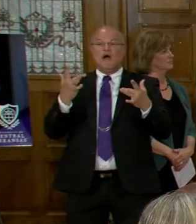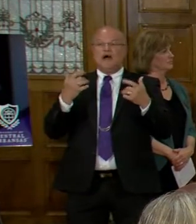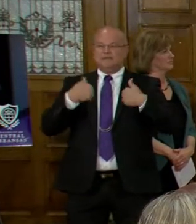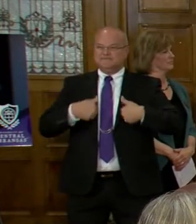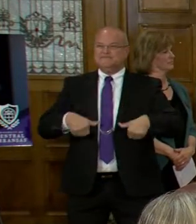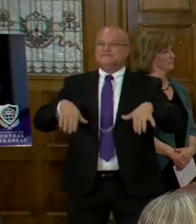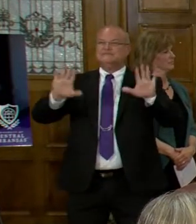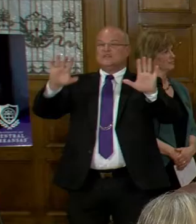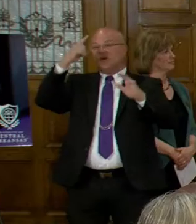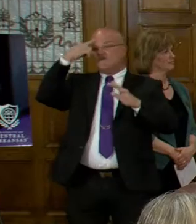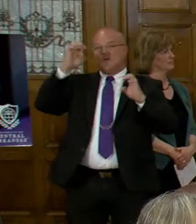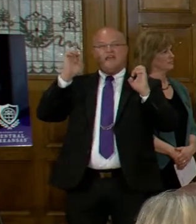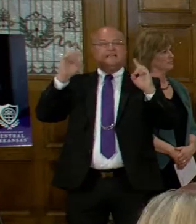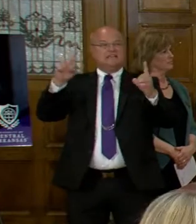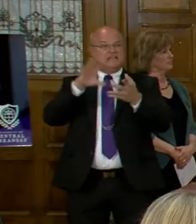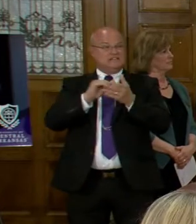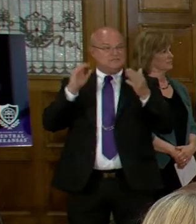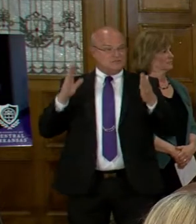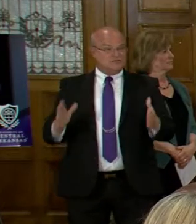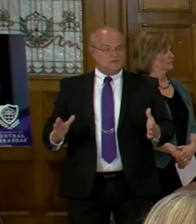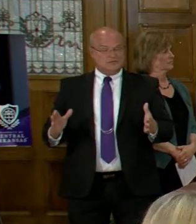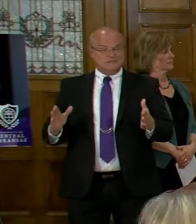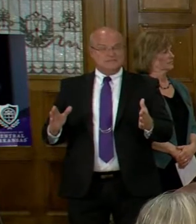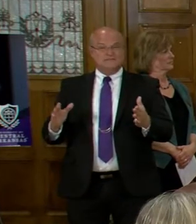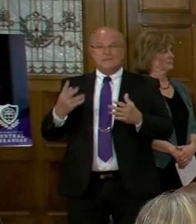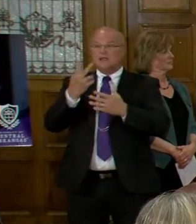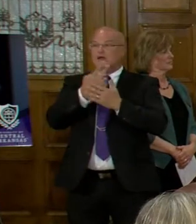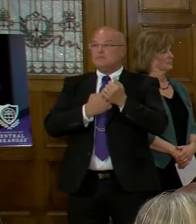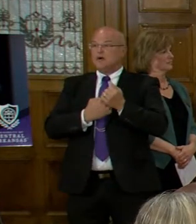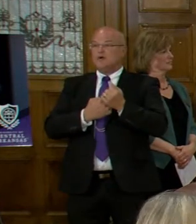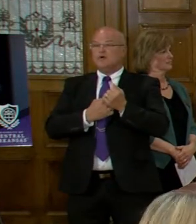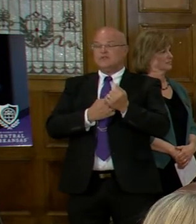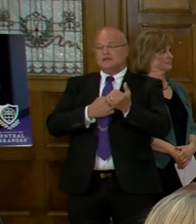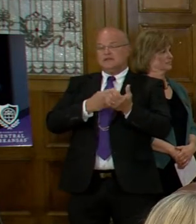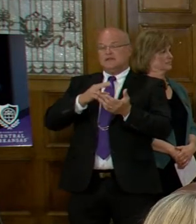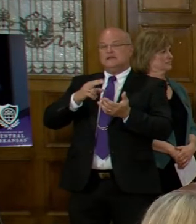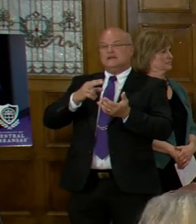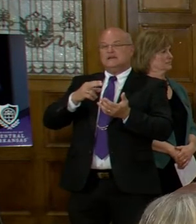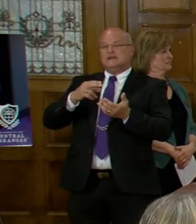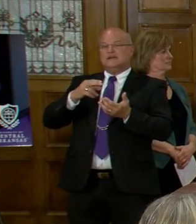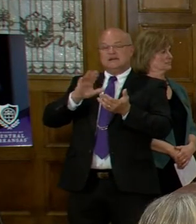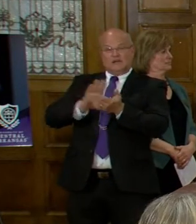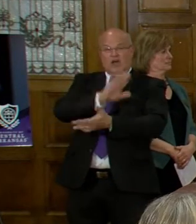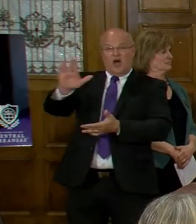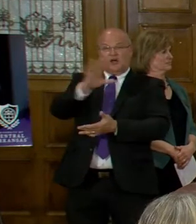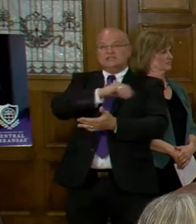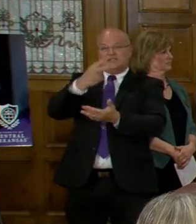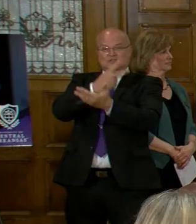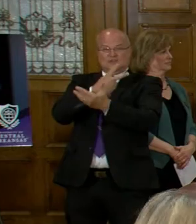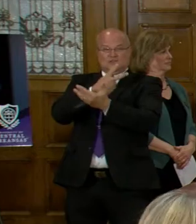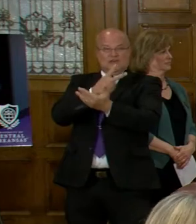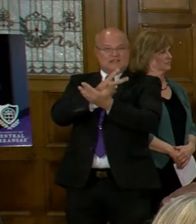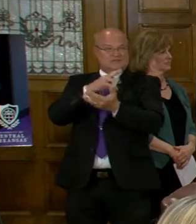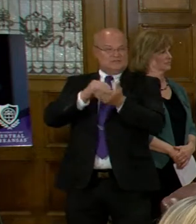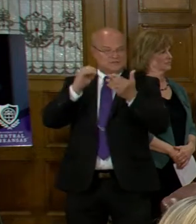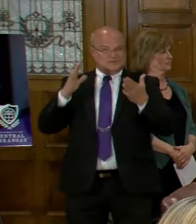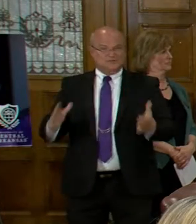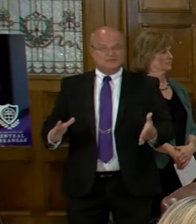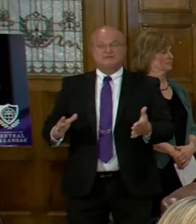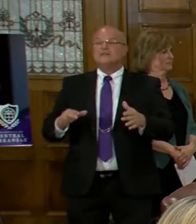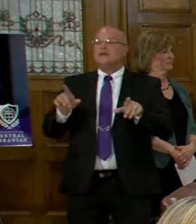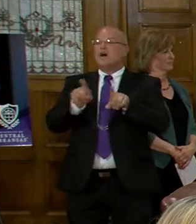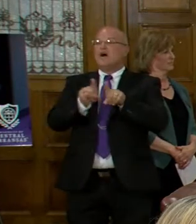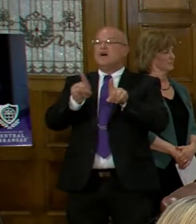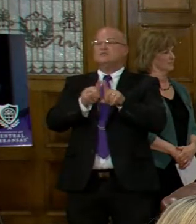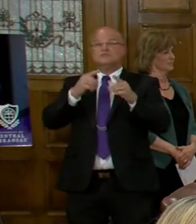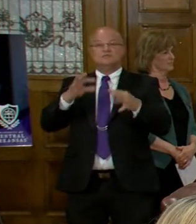to the education of students, both secondary and post-secondary students. It is